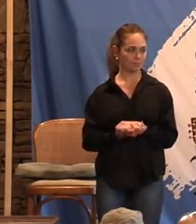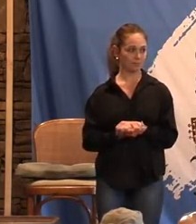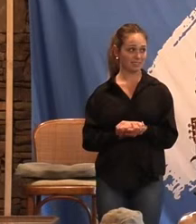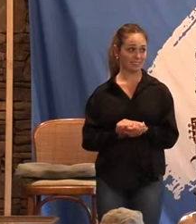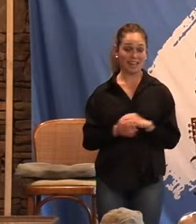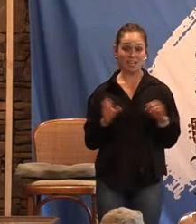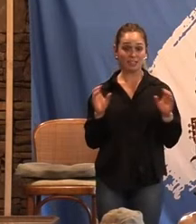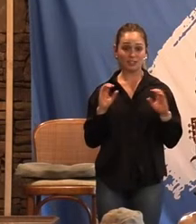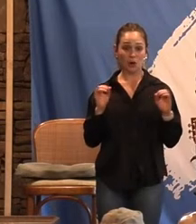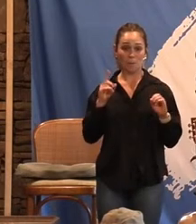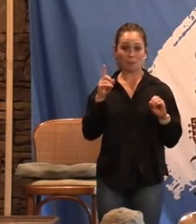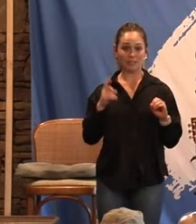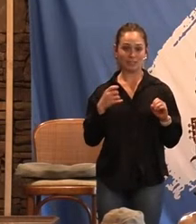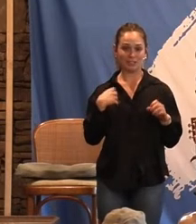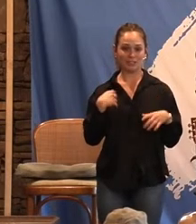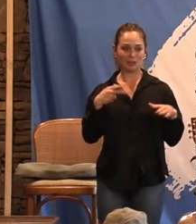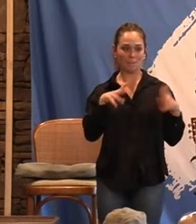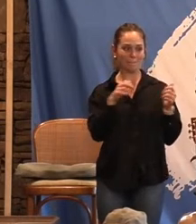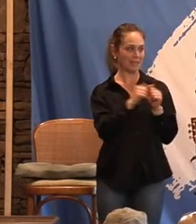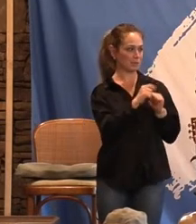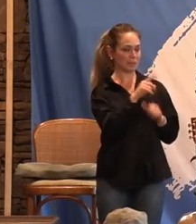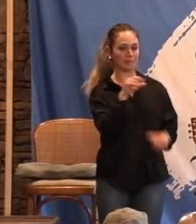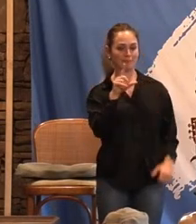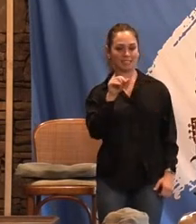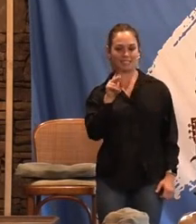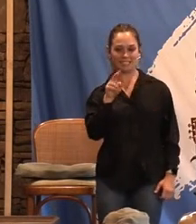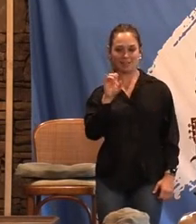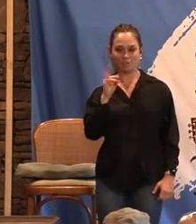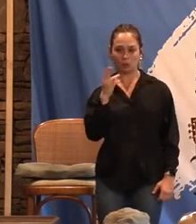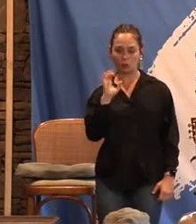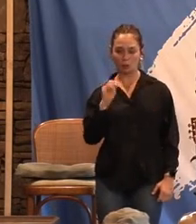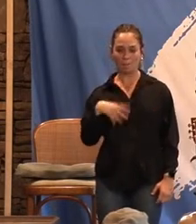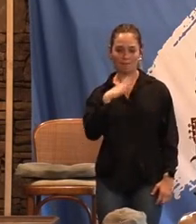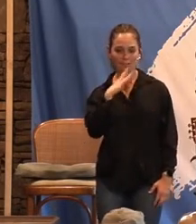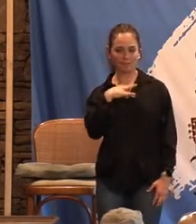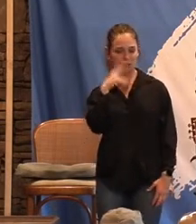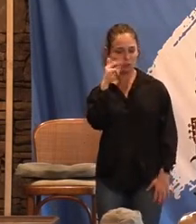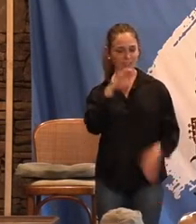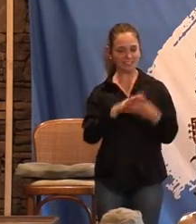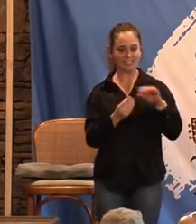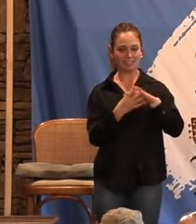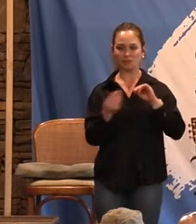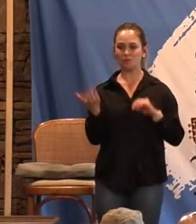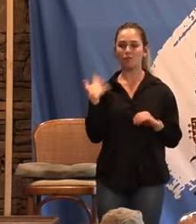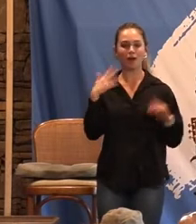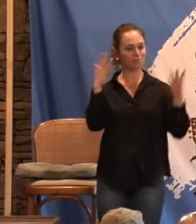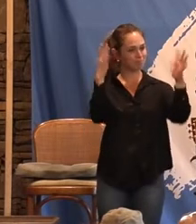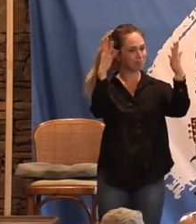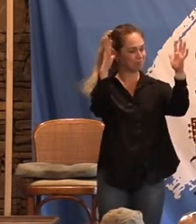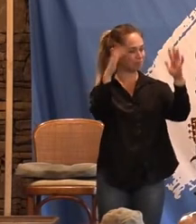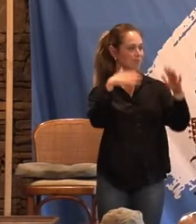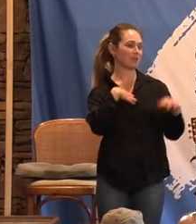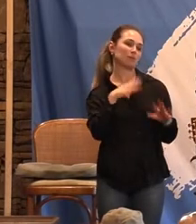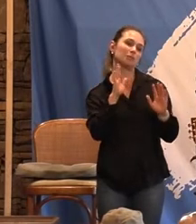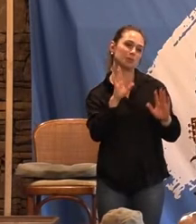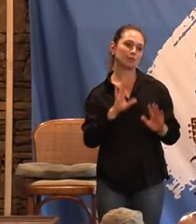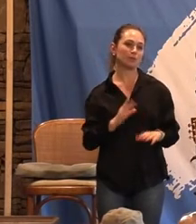Nobody should mess with Miss Lovedrop. What a story. I never heard that story before. Give her a hand. That was a great